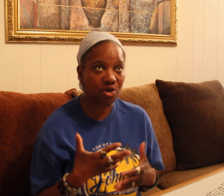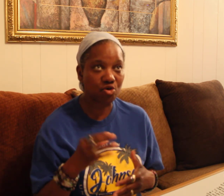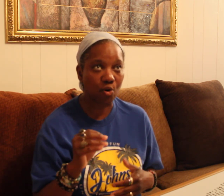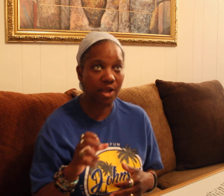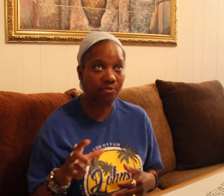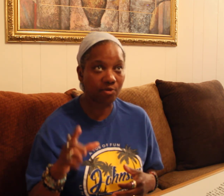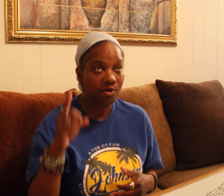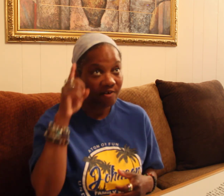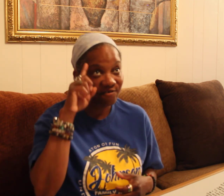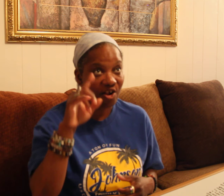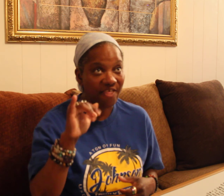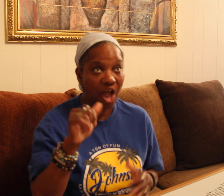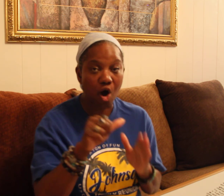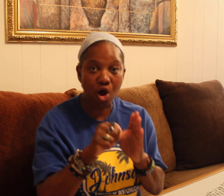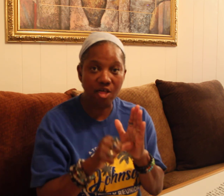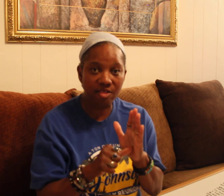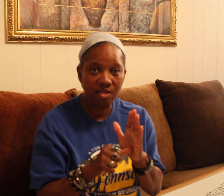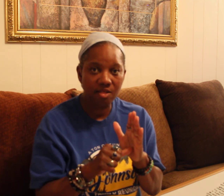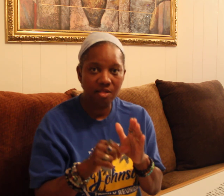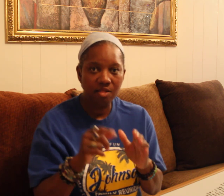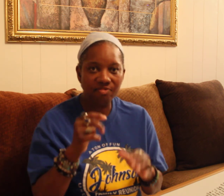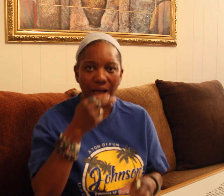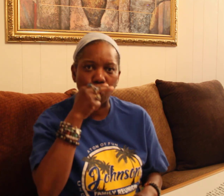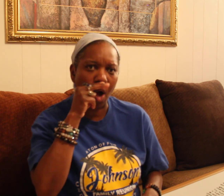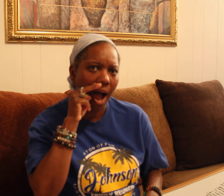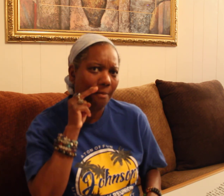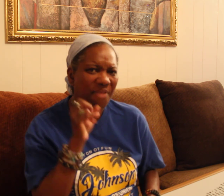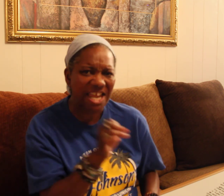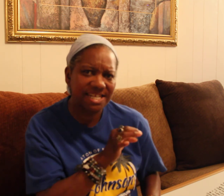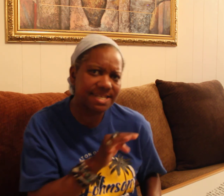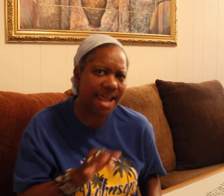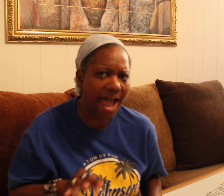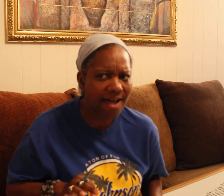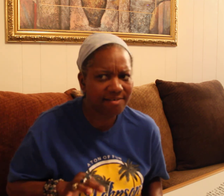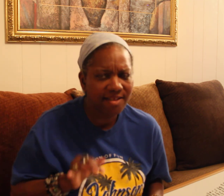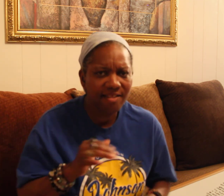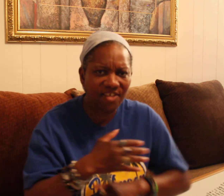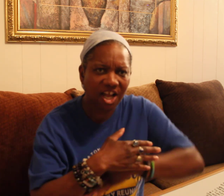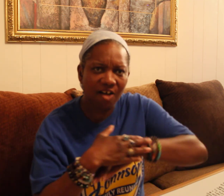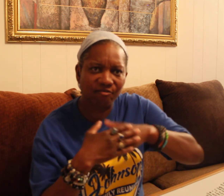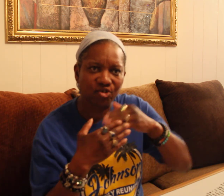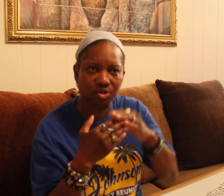no evil, for thy art, thy rod, thy staff, that comforts me.